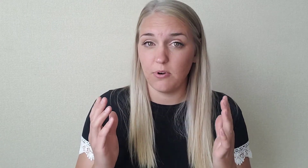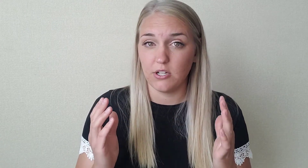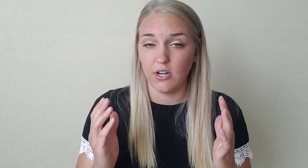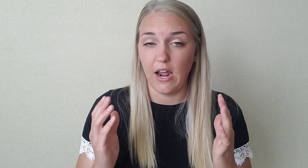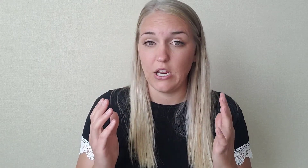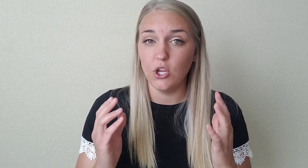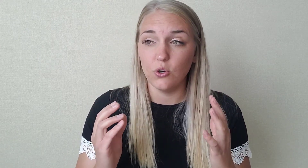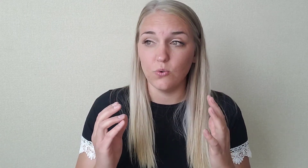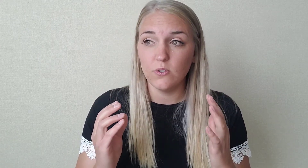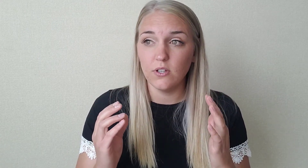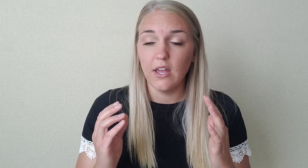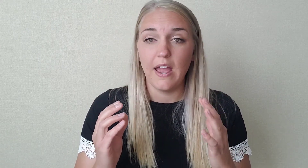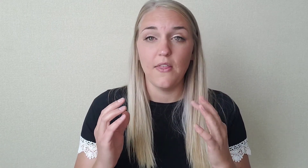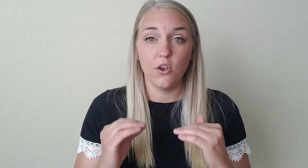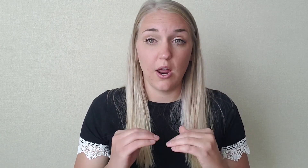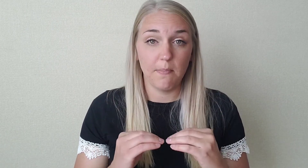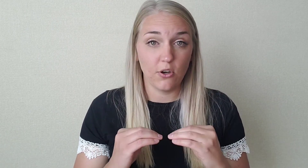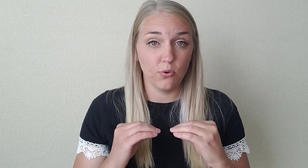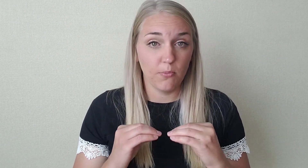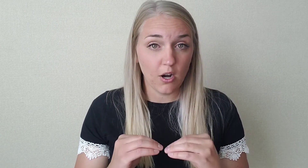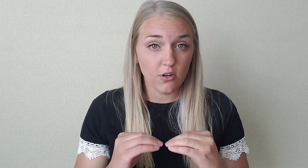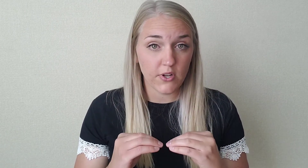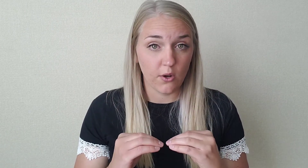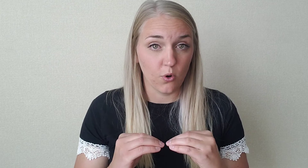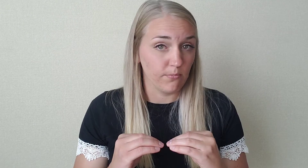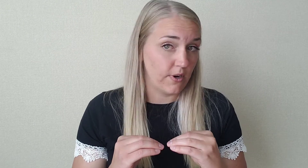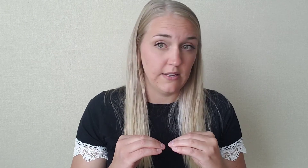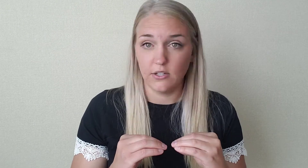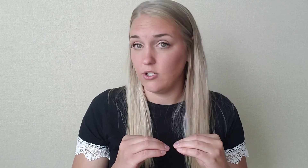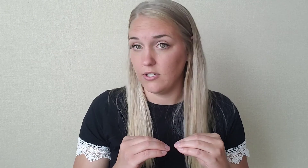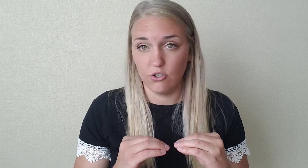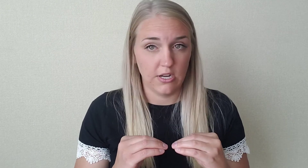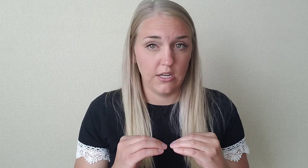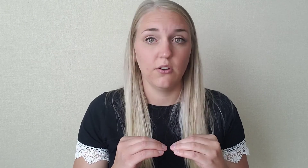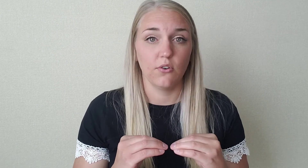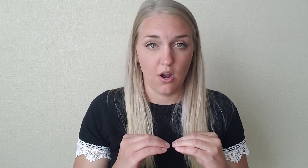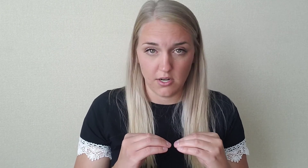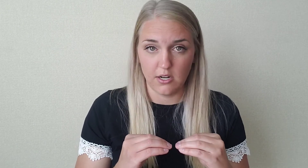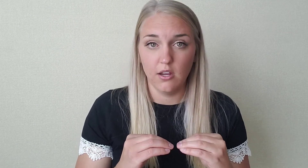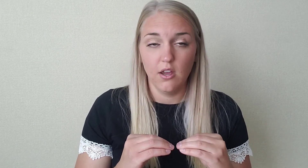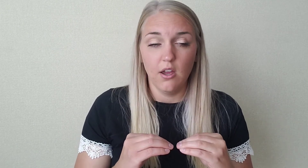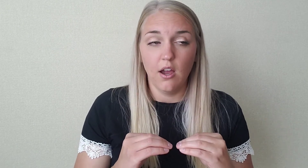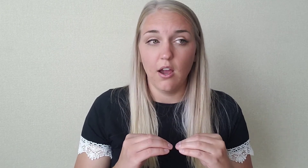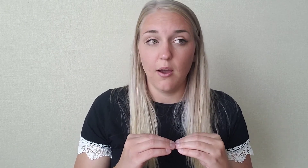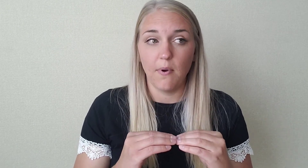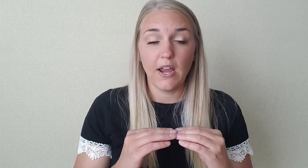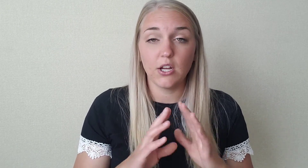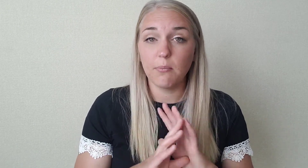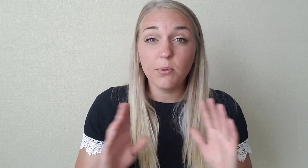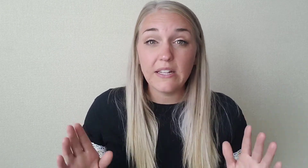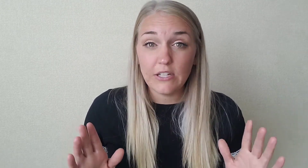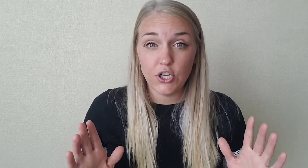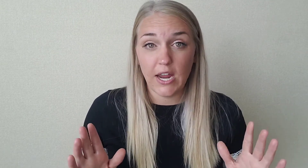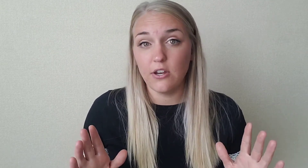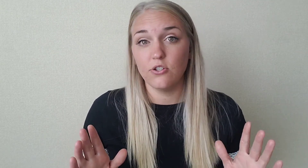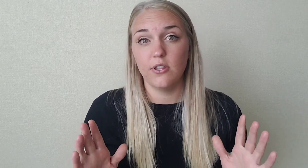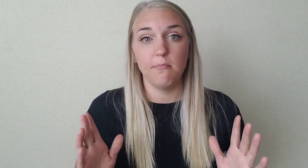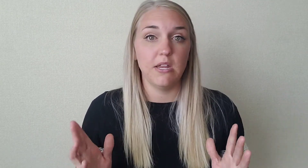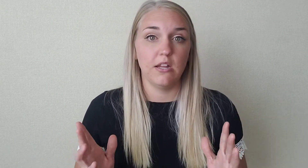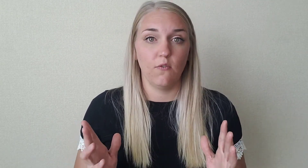expression I use and the non-manual markers I incorporate, such as shaking or nodding, I could completely change the meaning of what